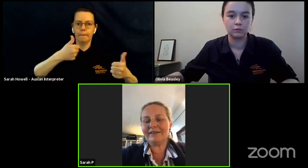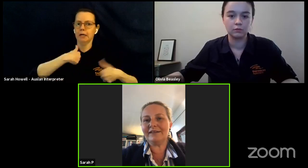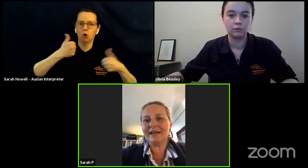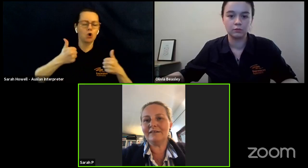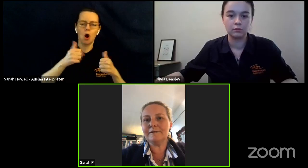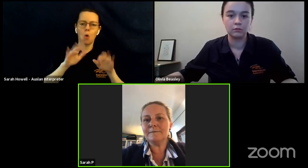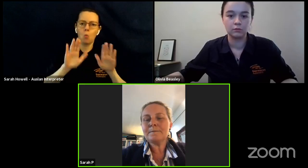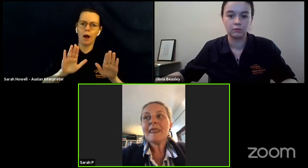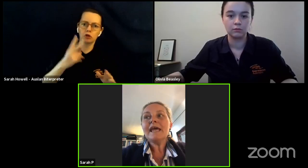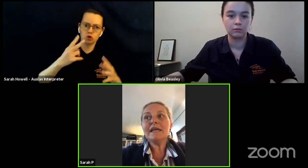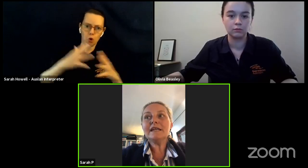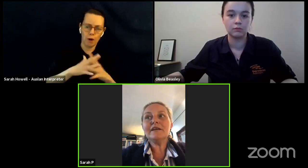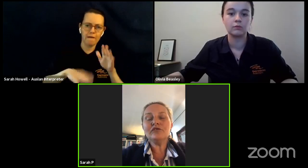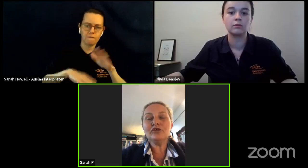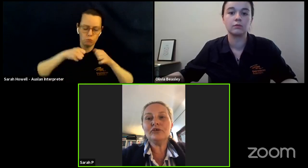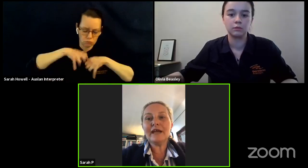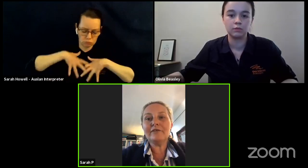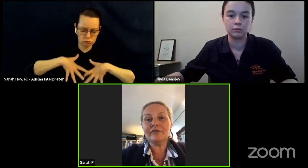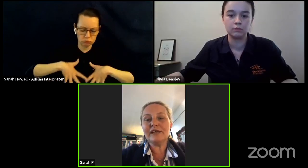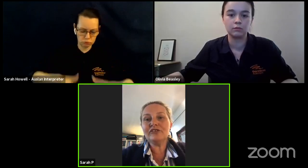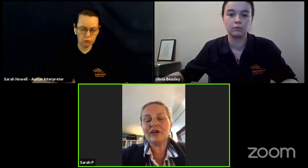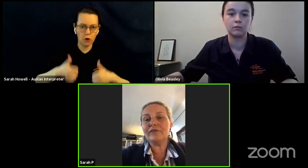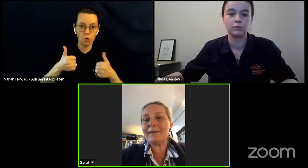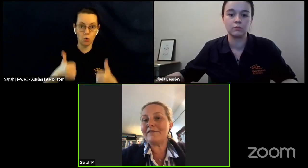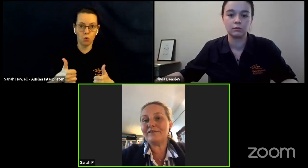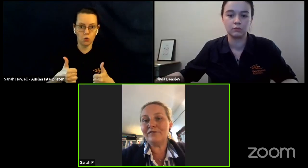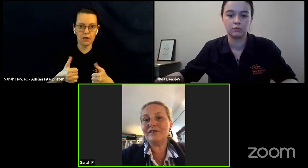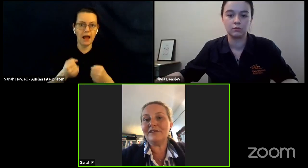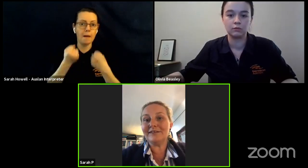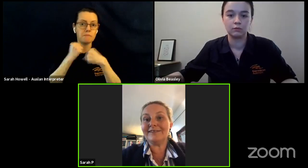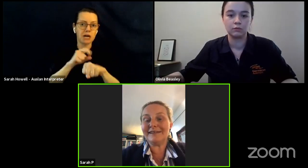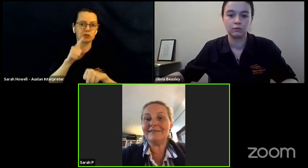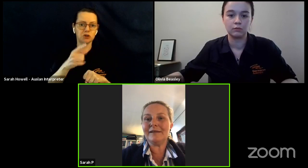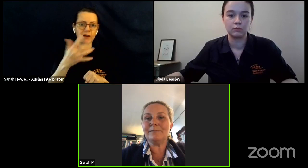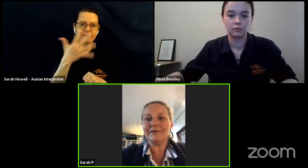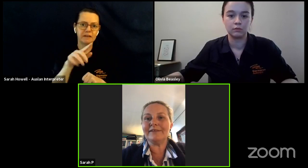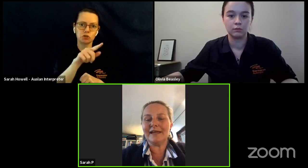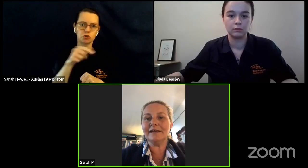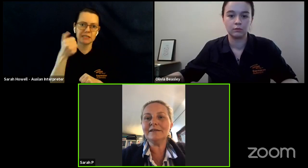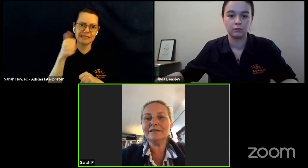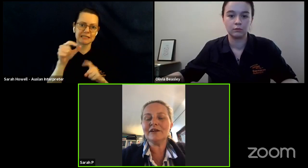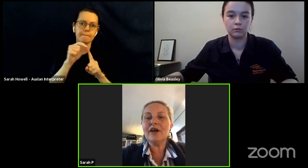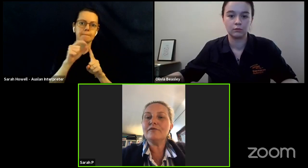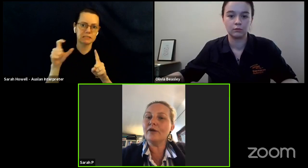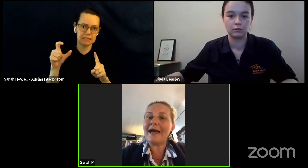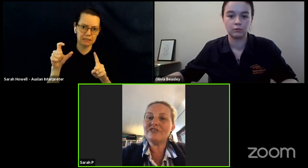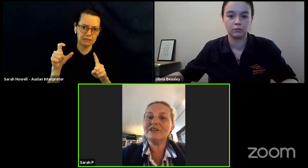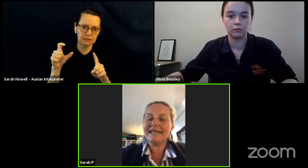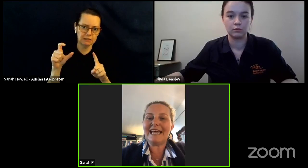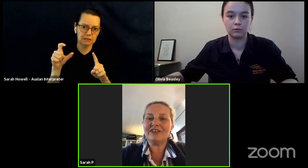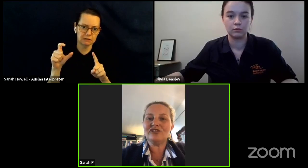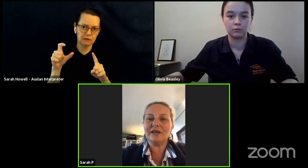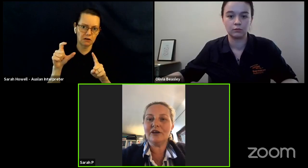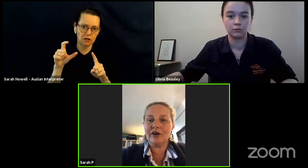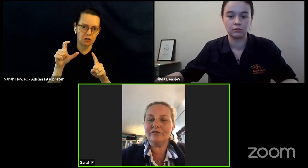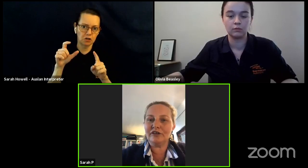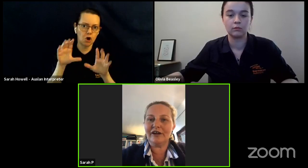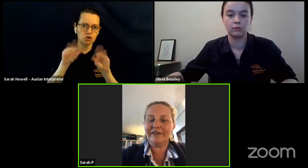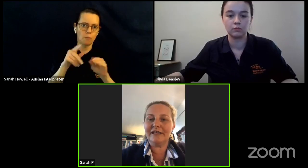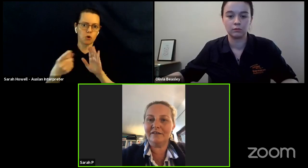fully vaccinated. It gives you coverage of about 50 to 60% from actually